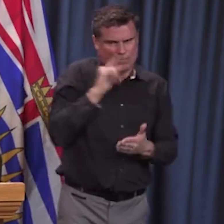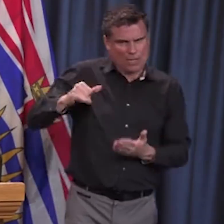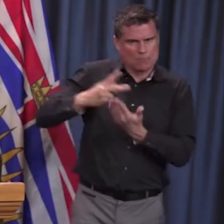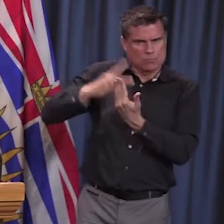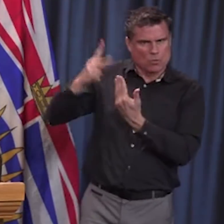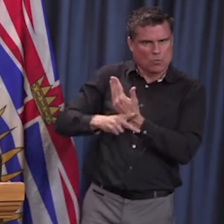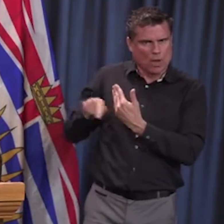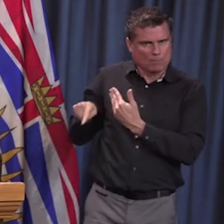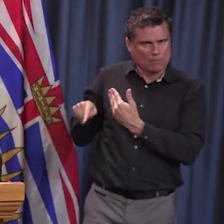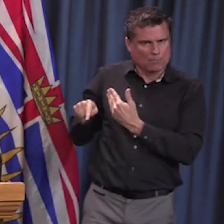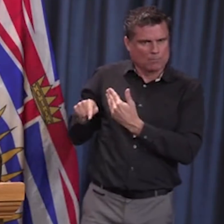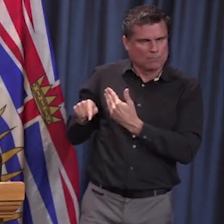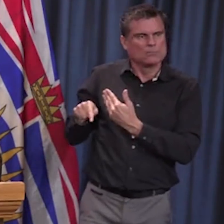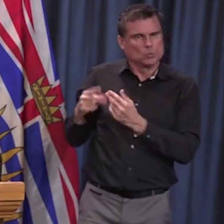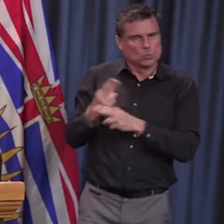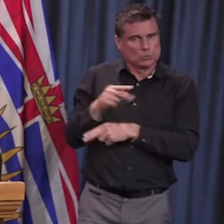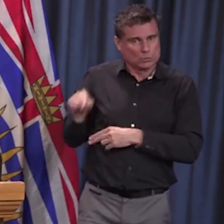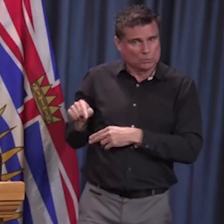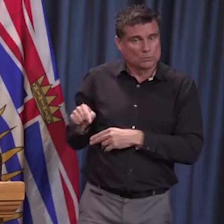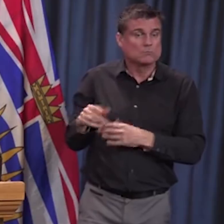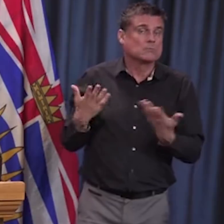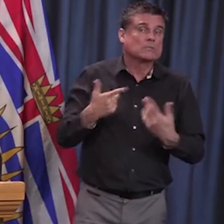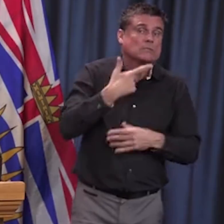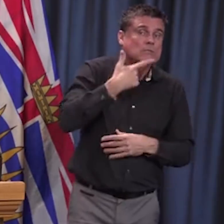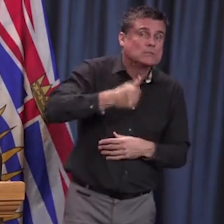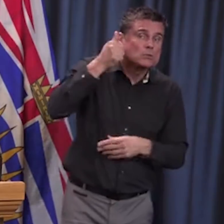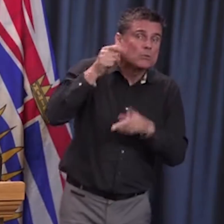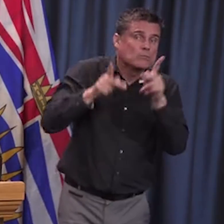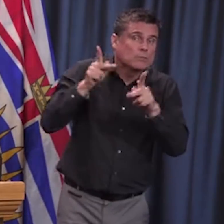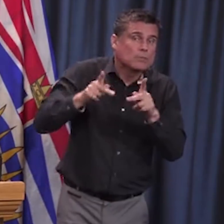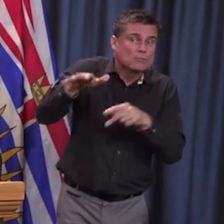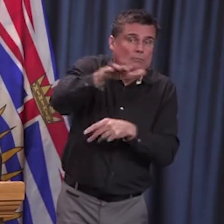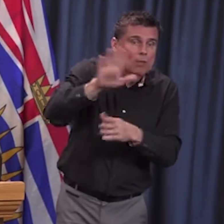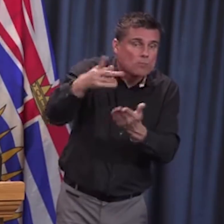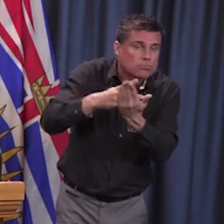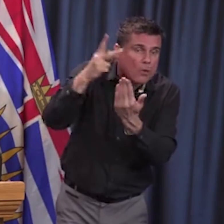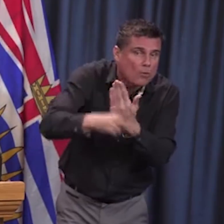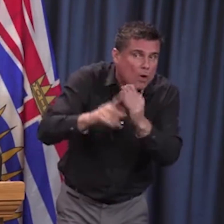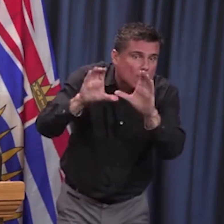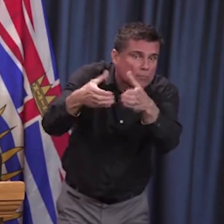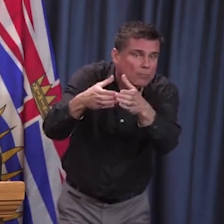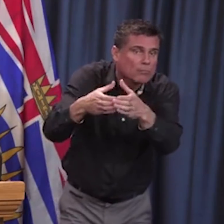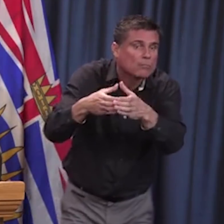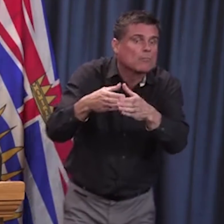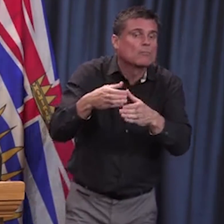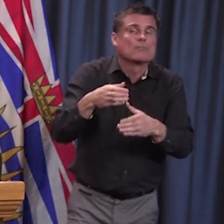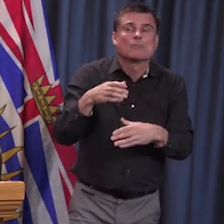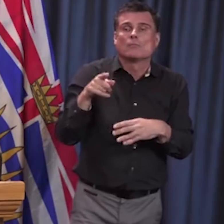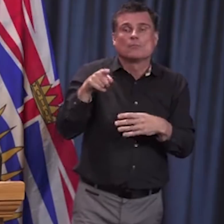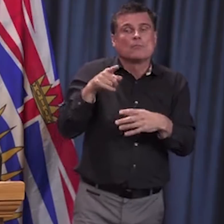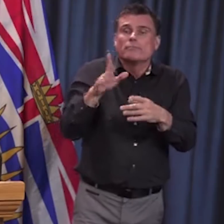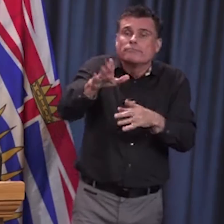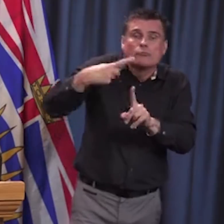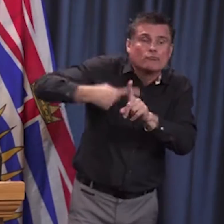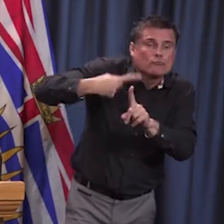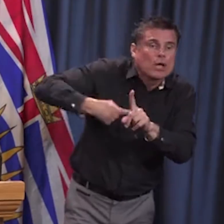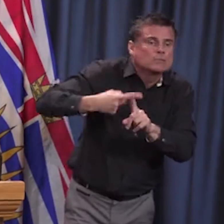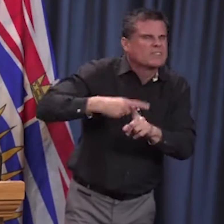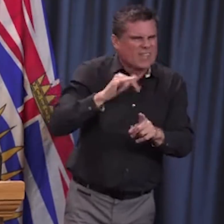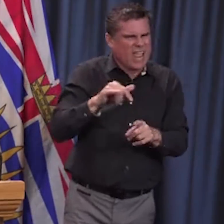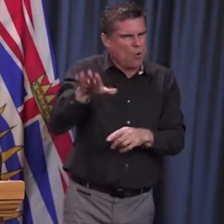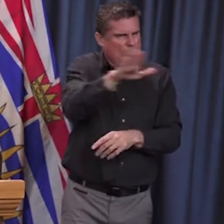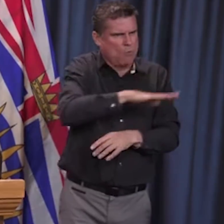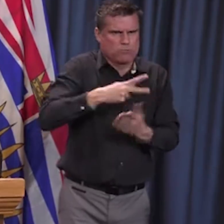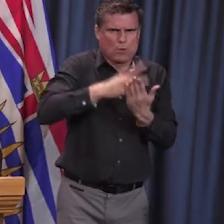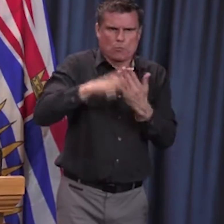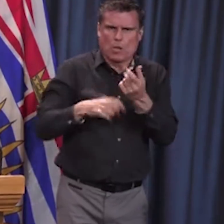Working Supplement Program for tenants. The $1,000 payment for those who are on EI. Federal government has a payment coming to people in